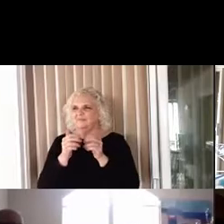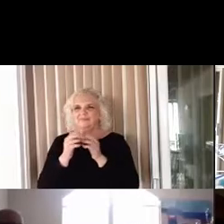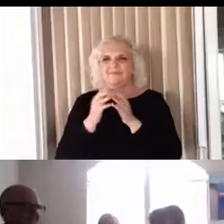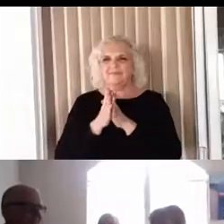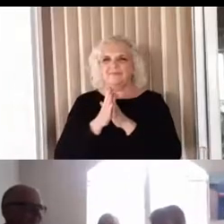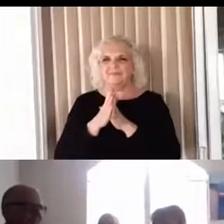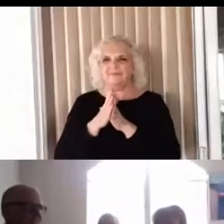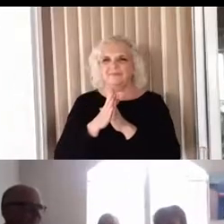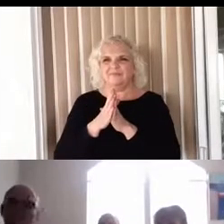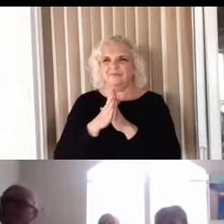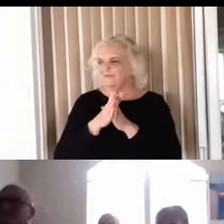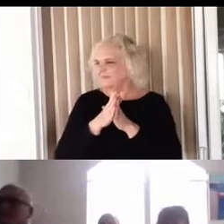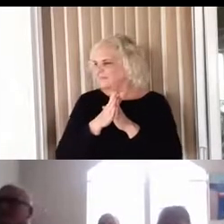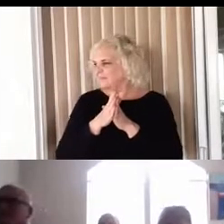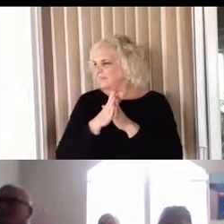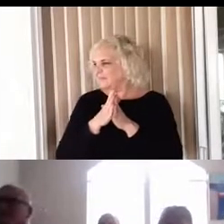See Mommy.